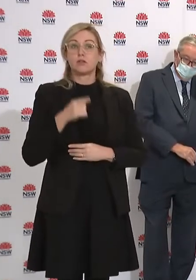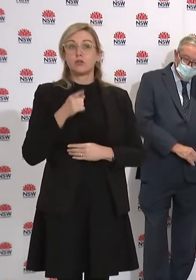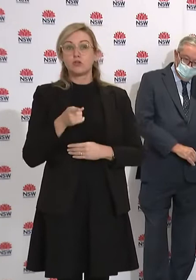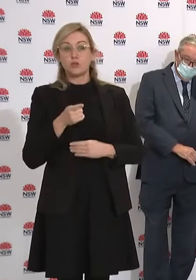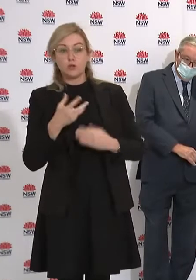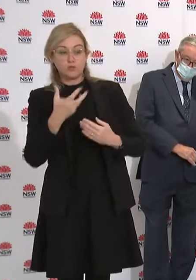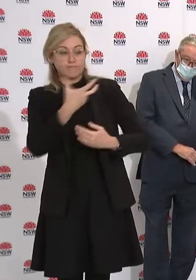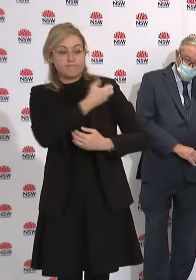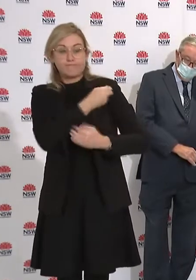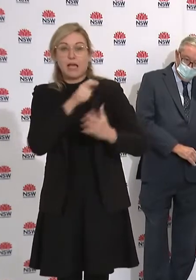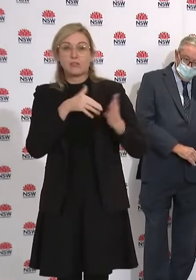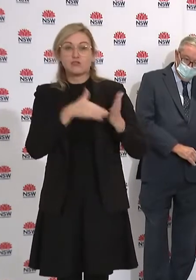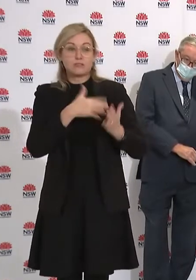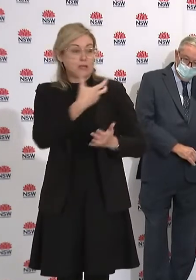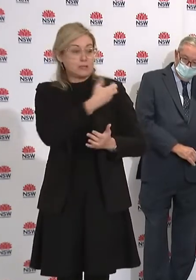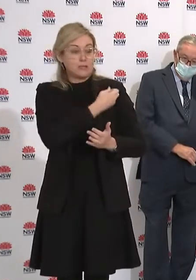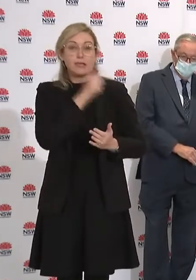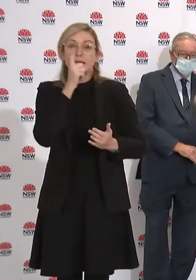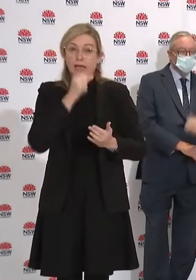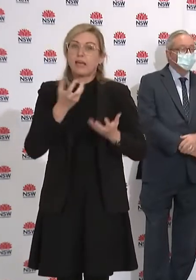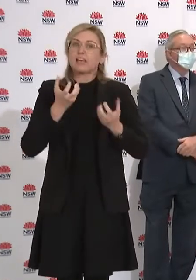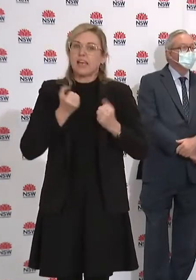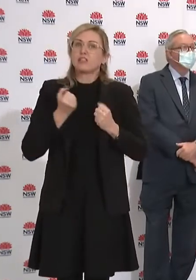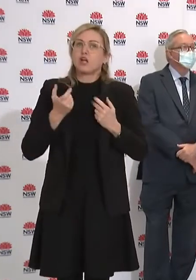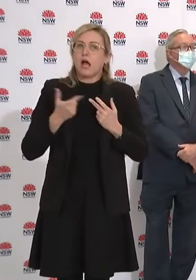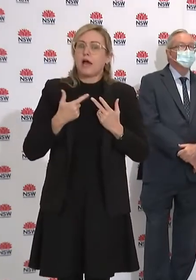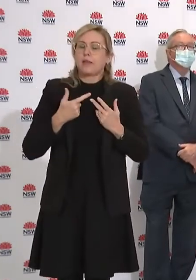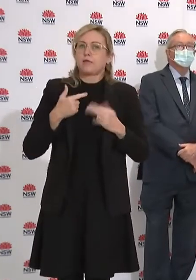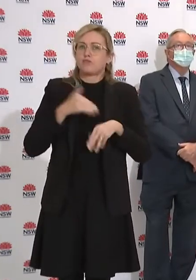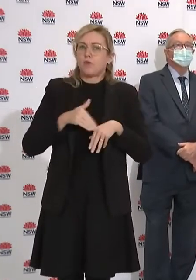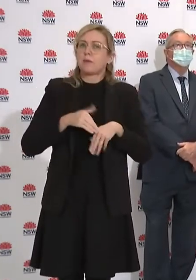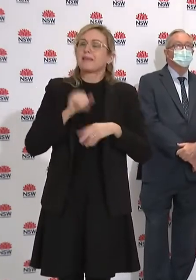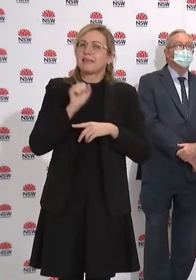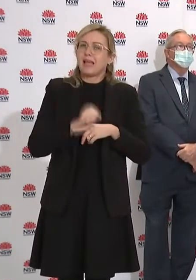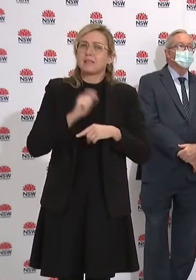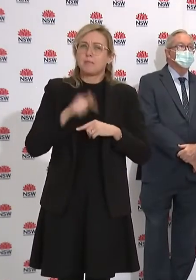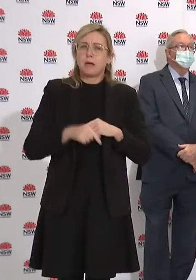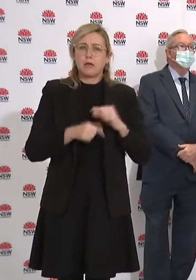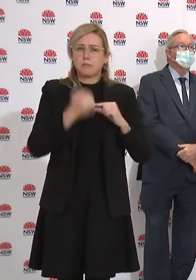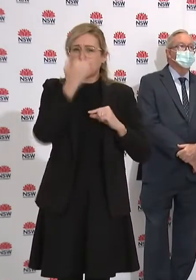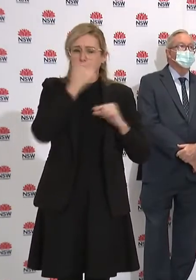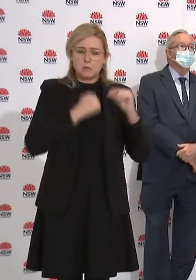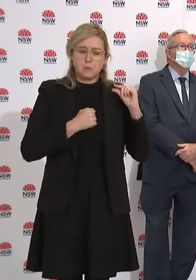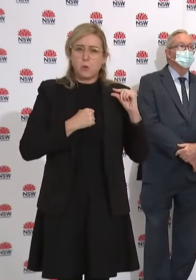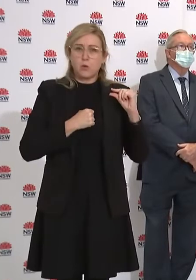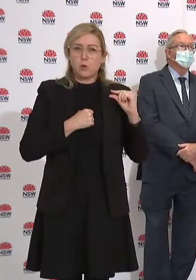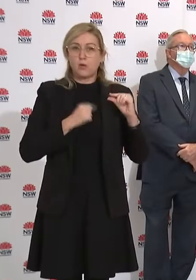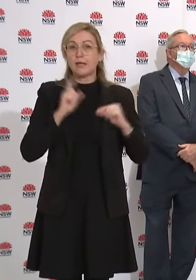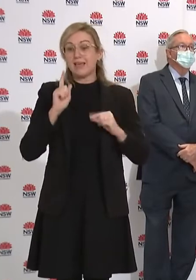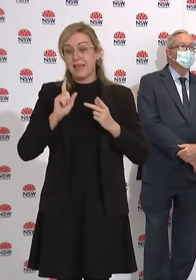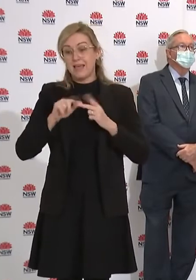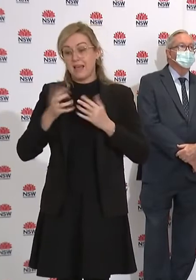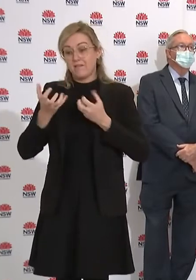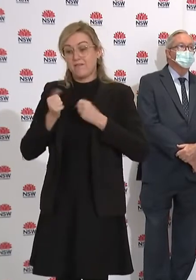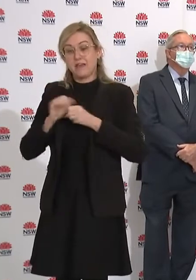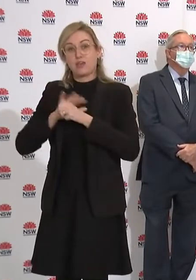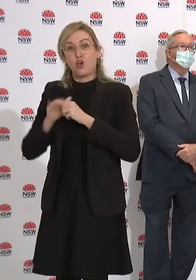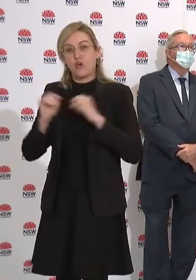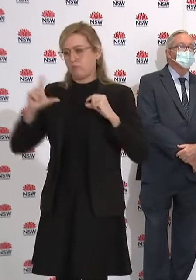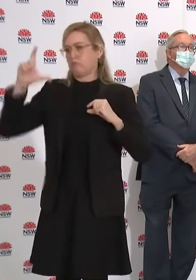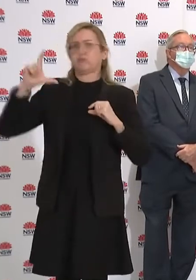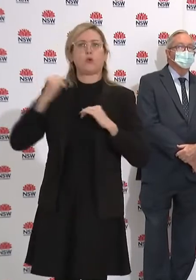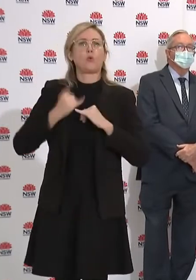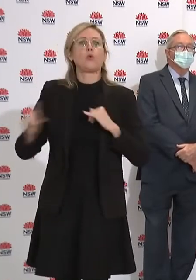from the jab is minuscule compared to the serious illness you can get if you get the COVID virus and you don't have any dose of the